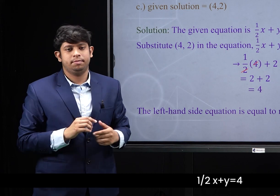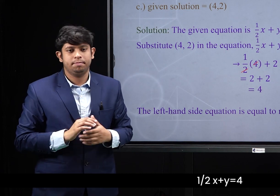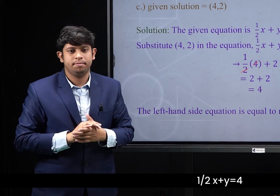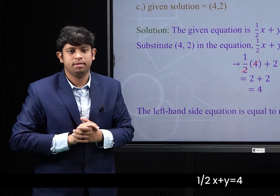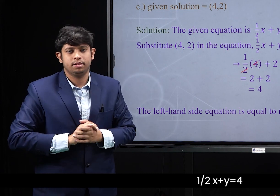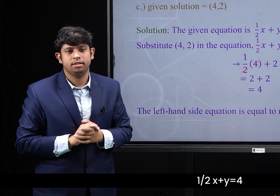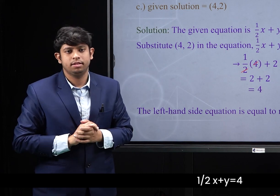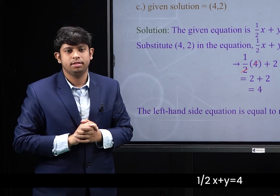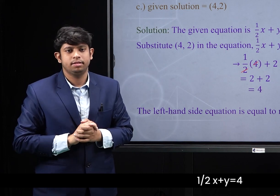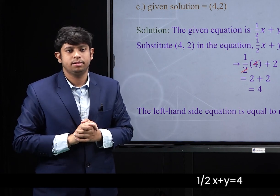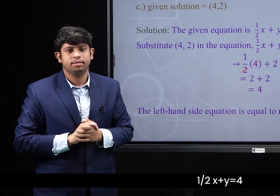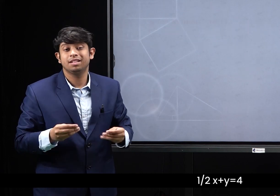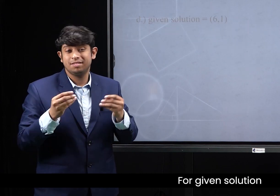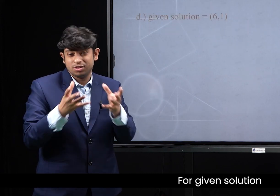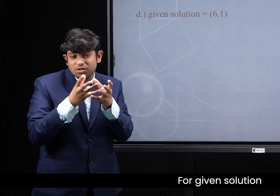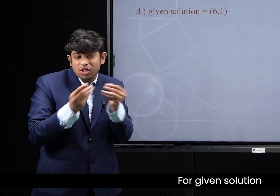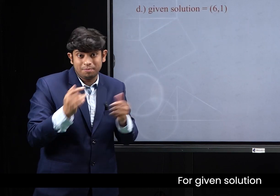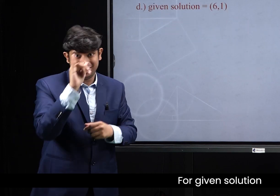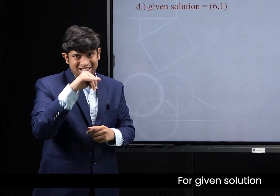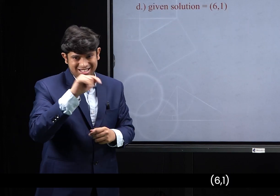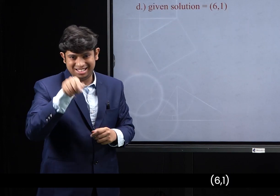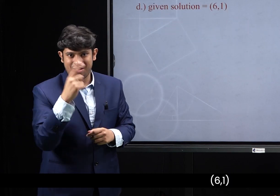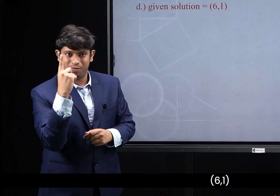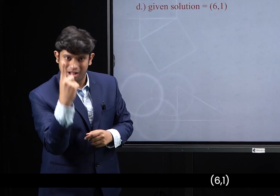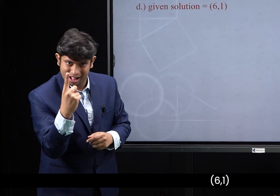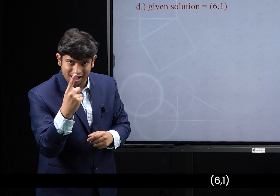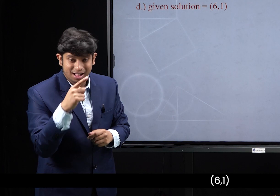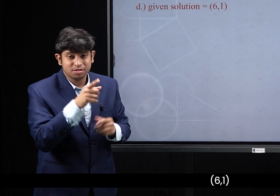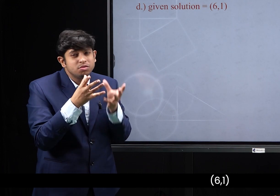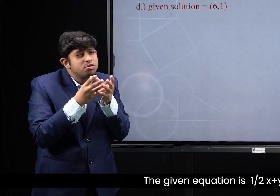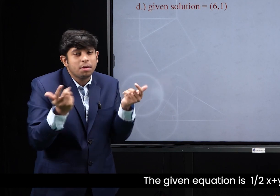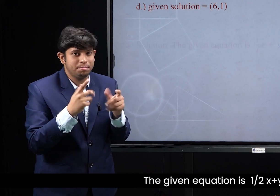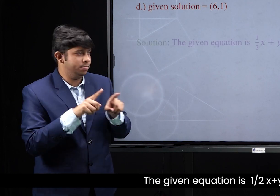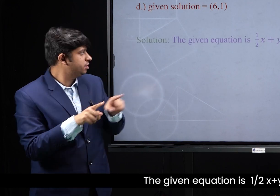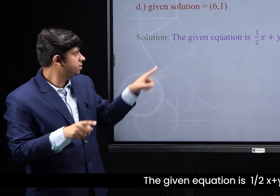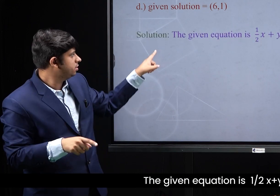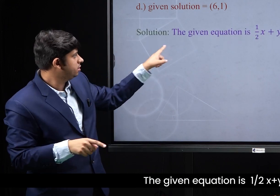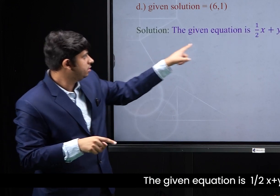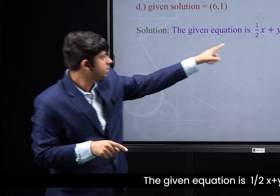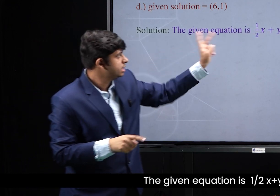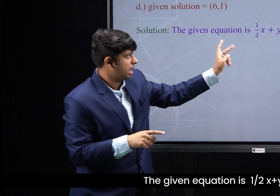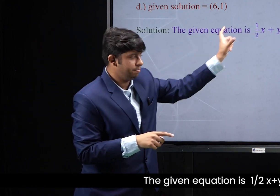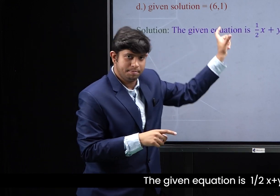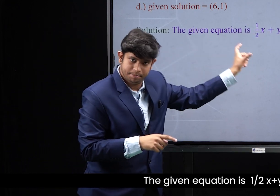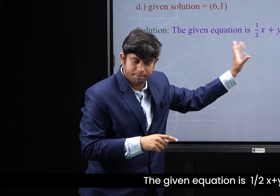2x plus y equal to 4. For given solution 6 comma 1, the given equation is 1 by 2x plus y equal to